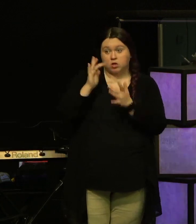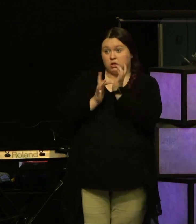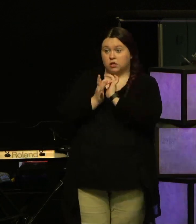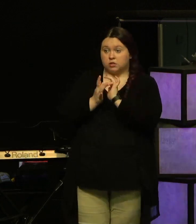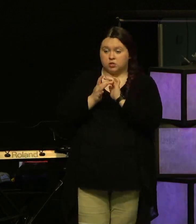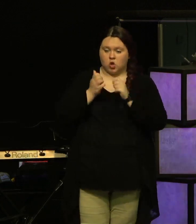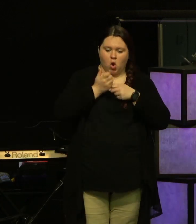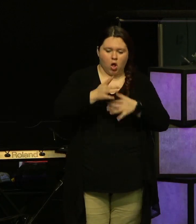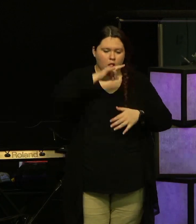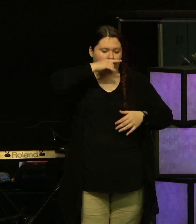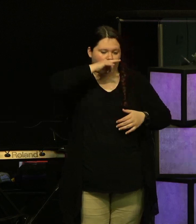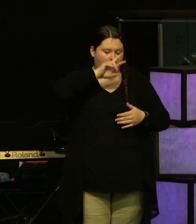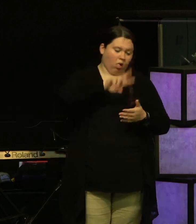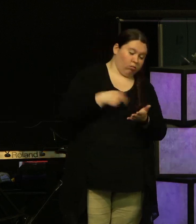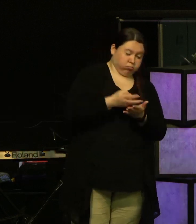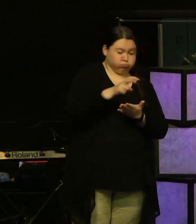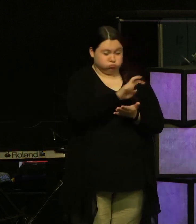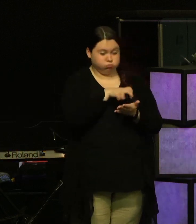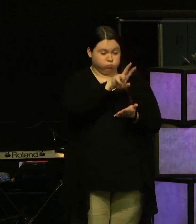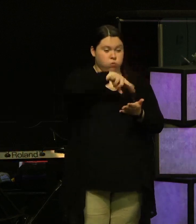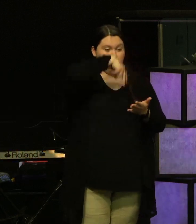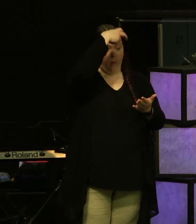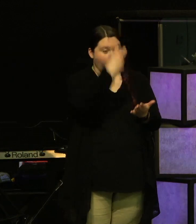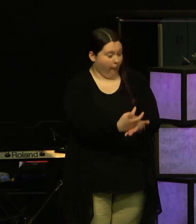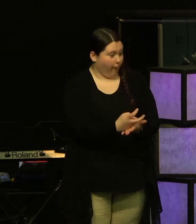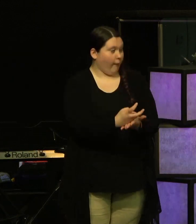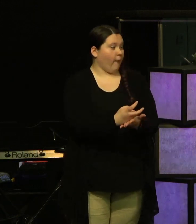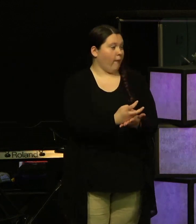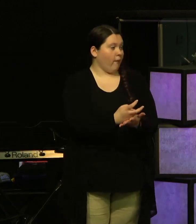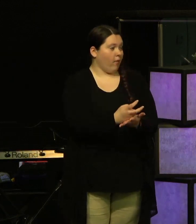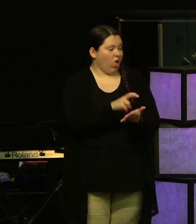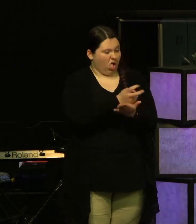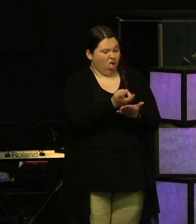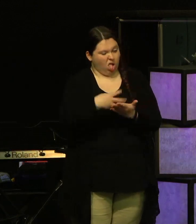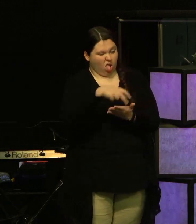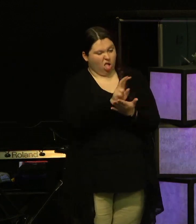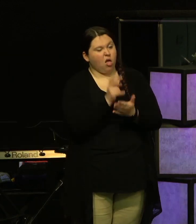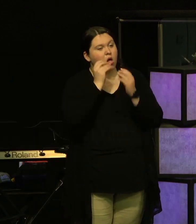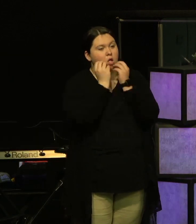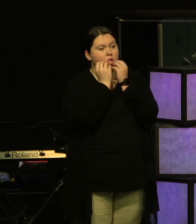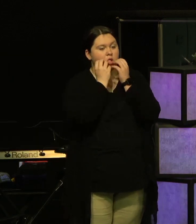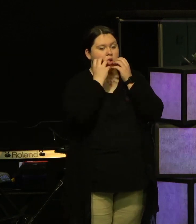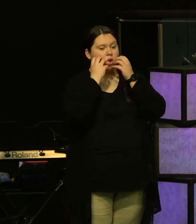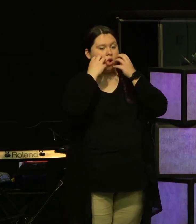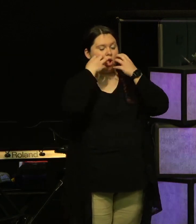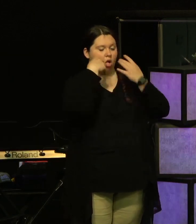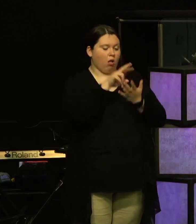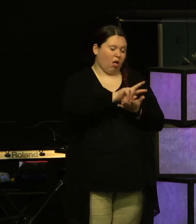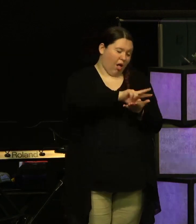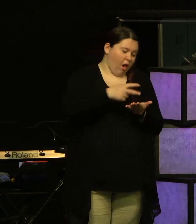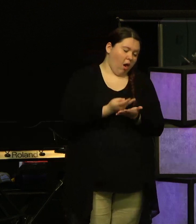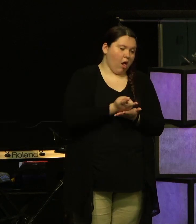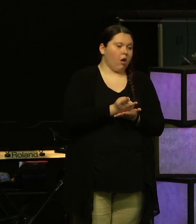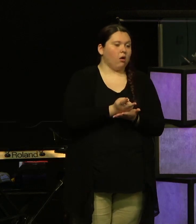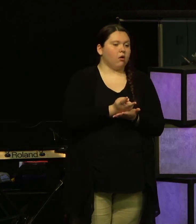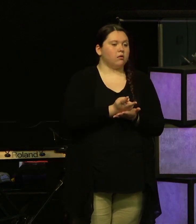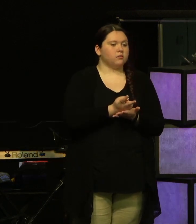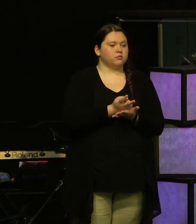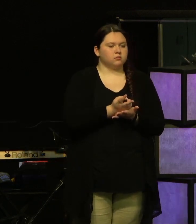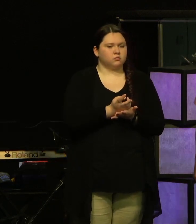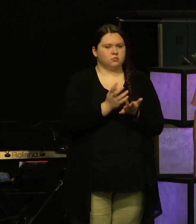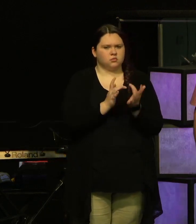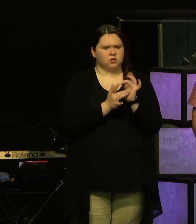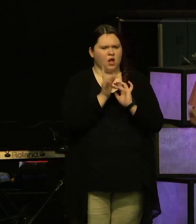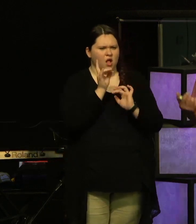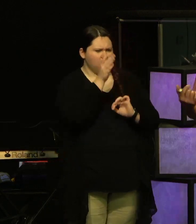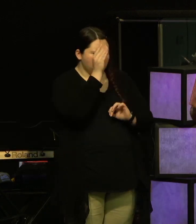a violent convulsion. And he fell to the ground, writhing and foaming at the mouth. And Jesus asked the boy's